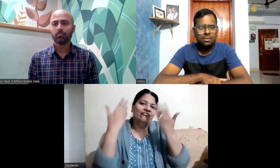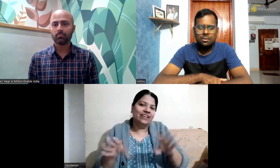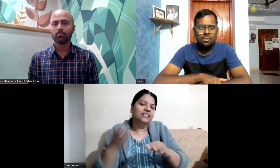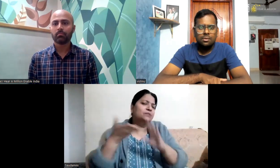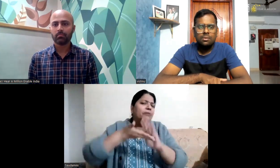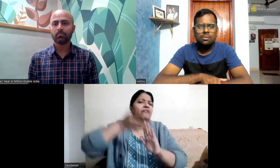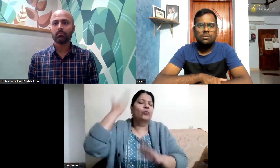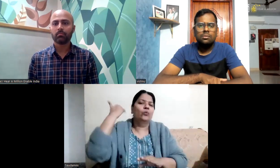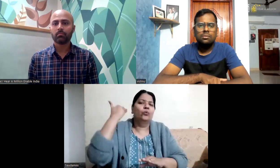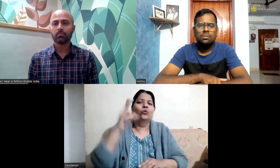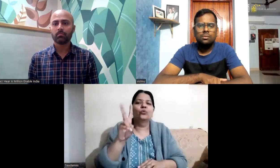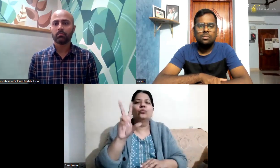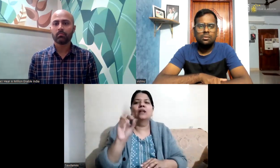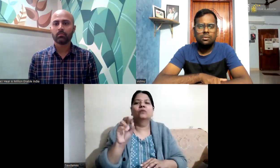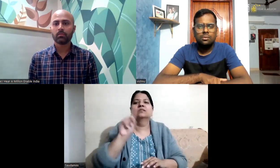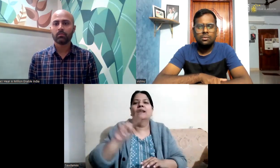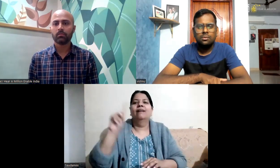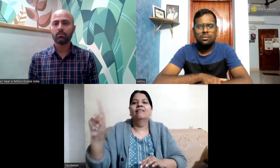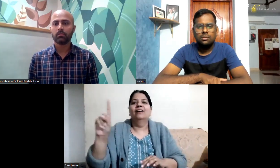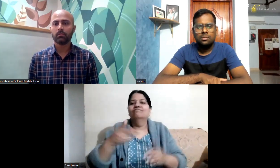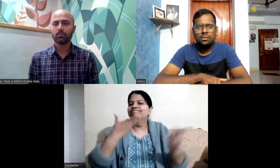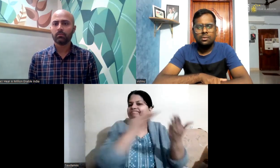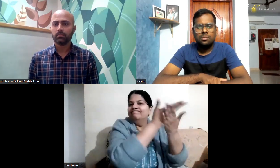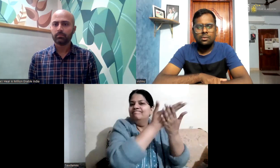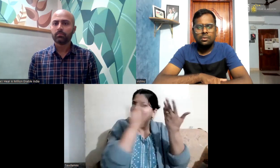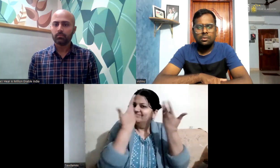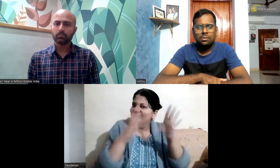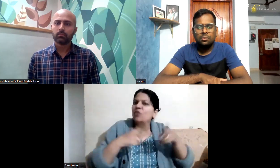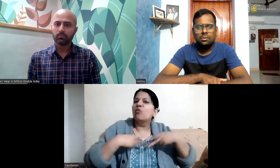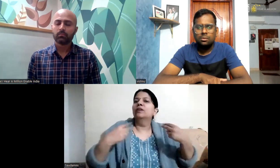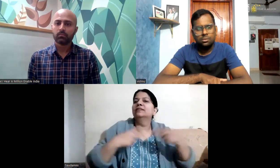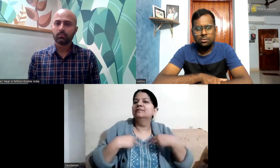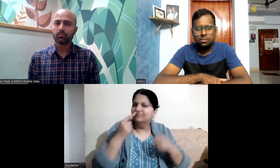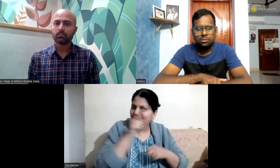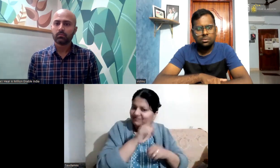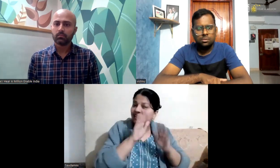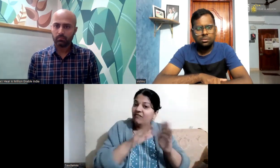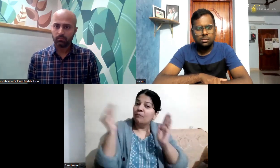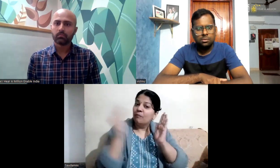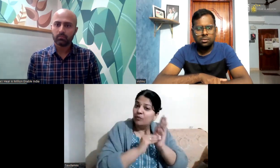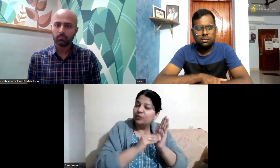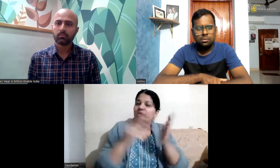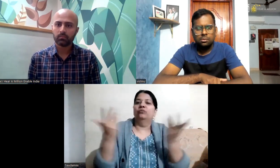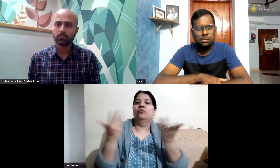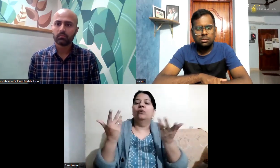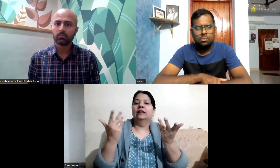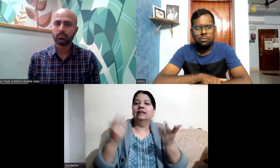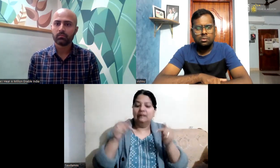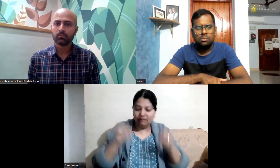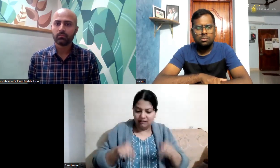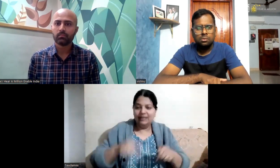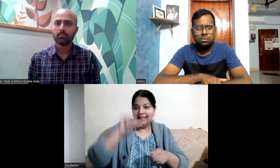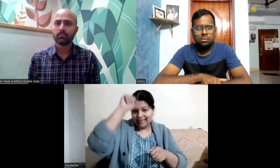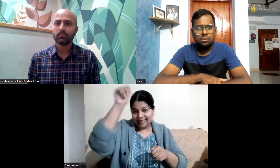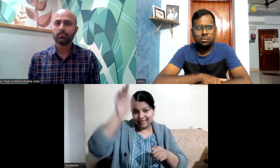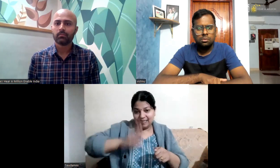a reason related to it. I have seen that earlier in 2011 when in the court people file